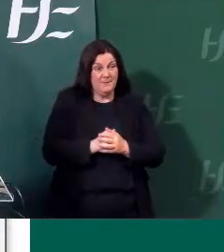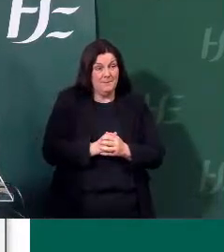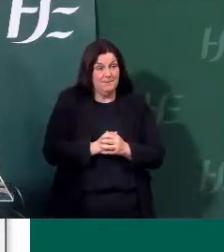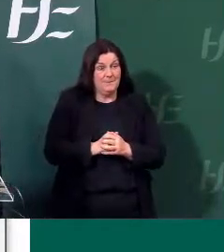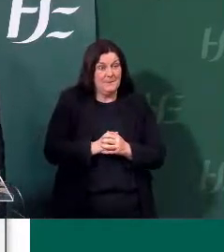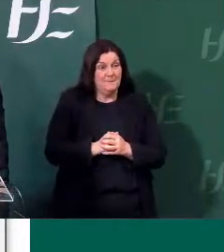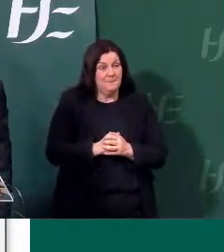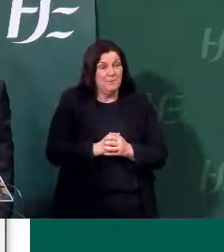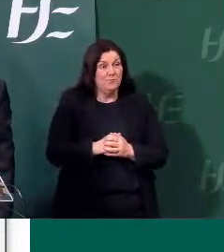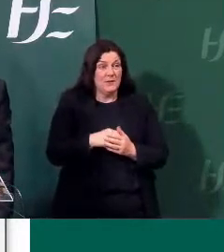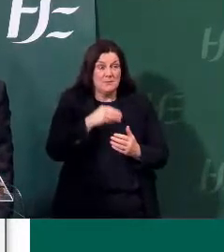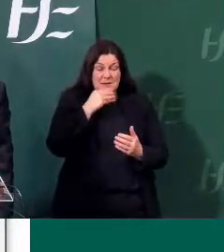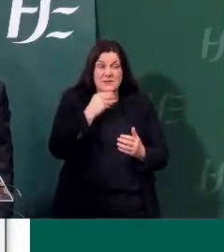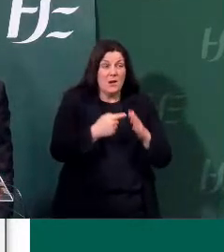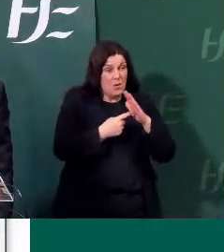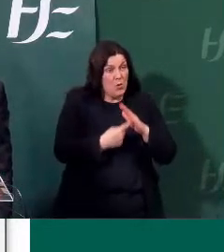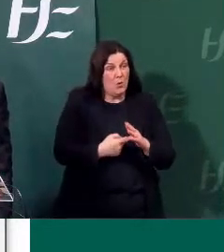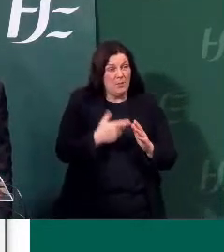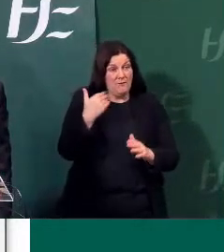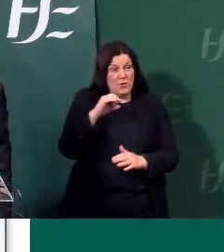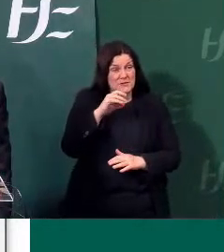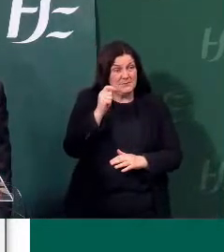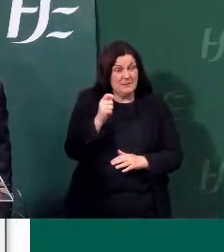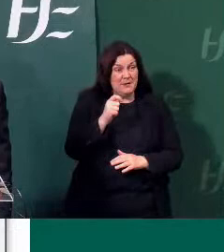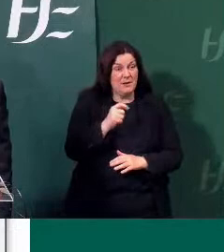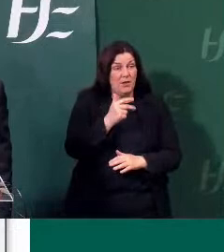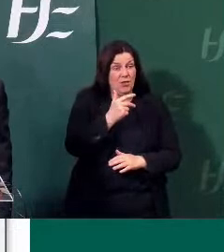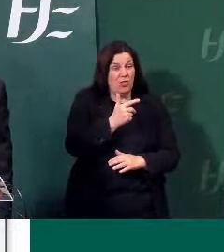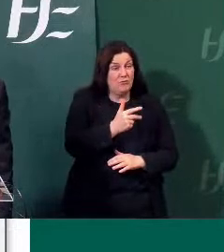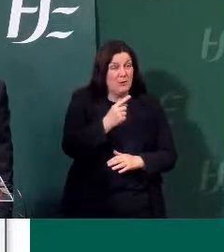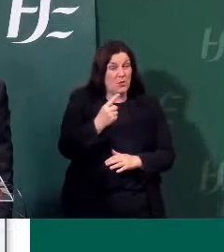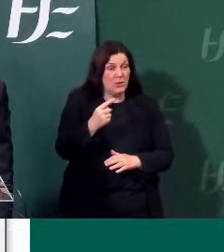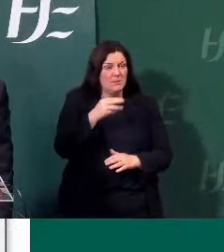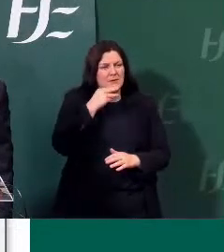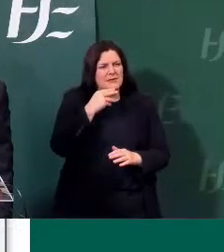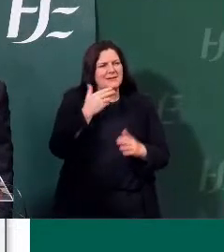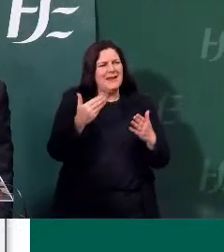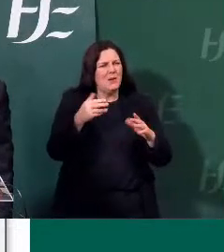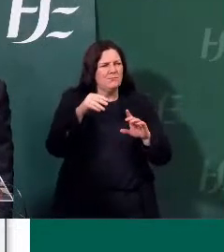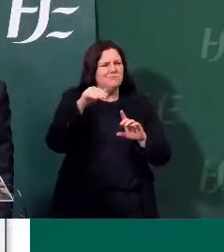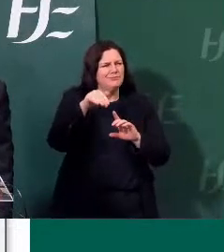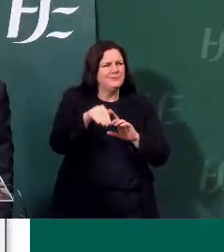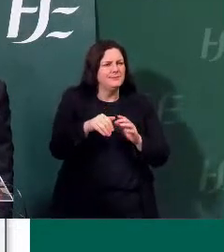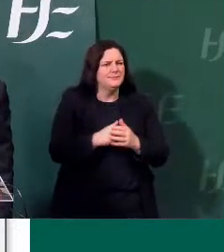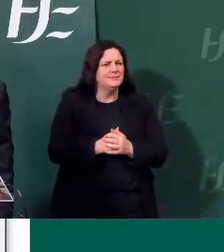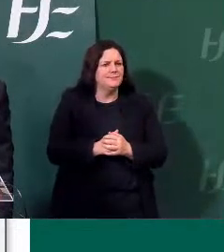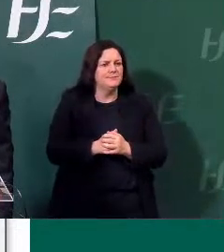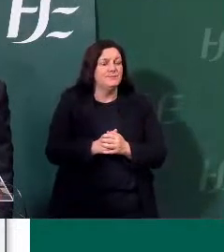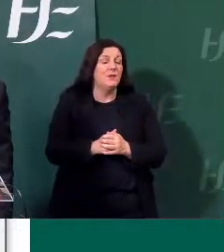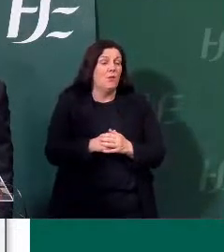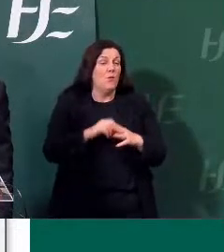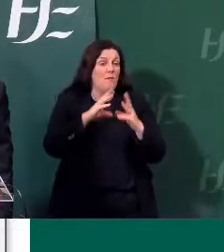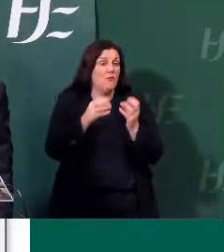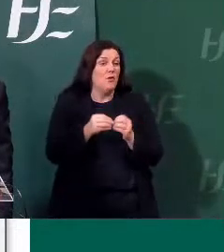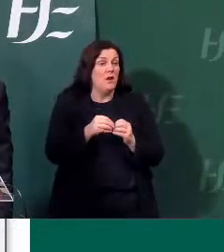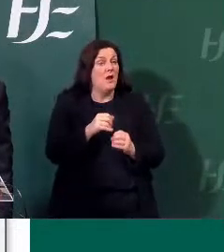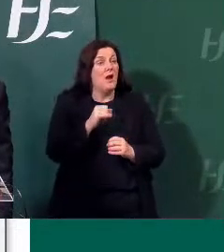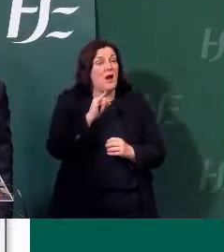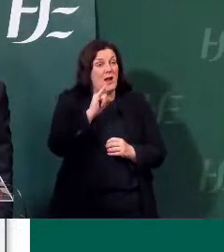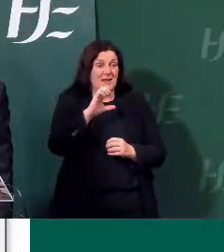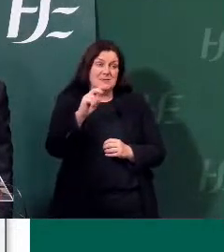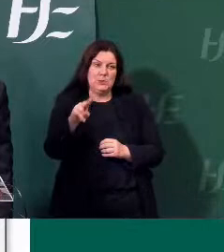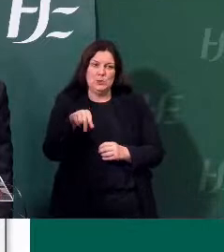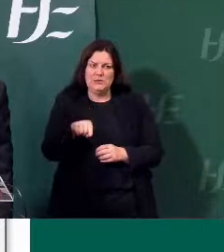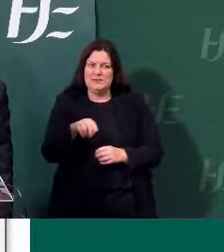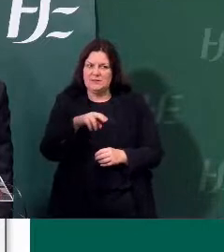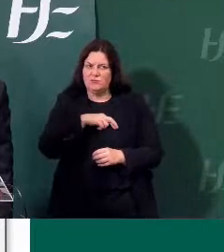low in September, 311, beginning to fall a little bit now, but considerably higher. And of course, ICU, a particular pinch point. And